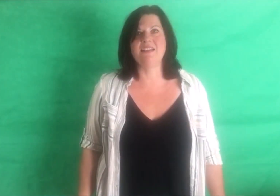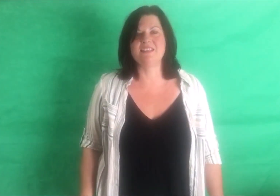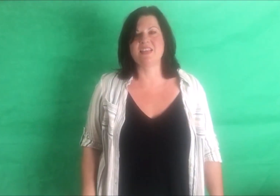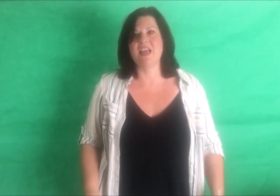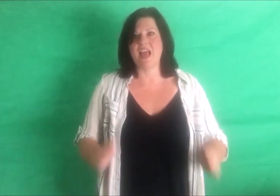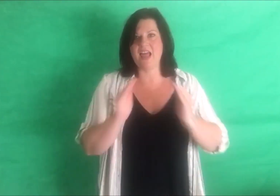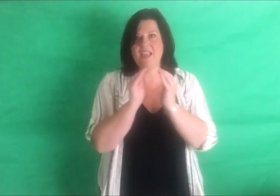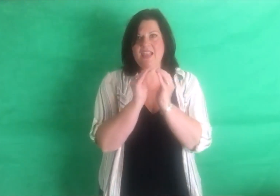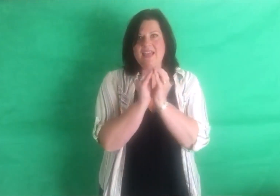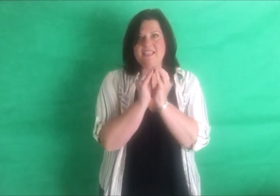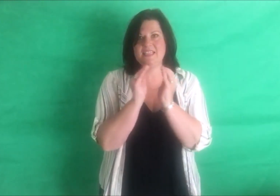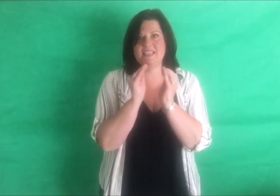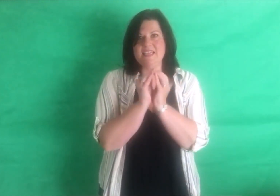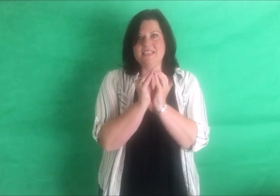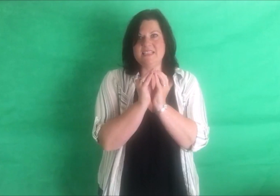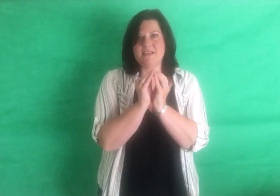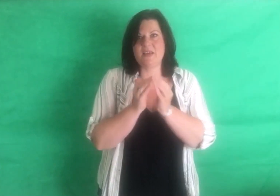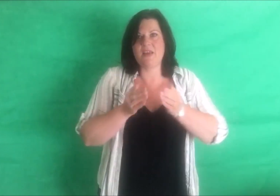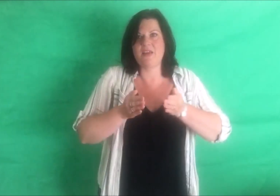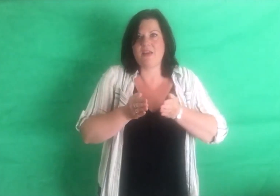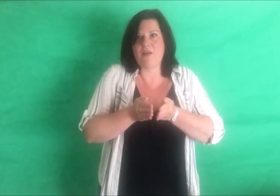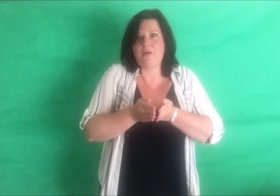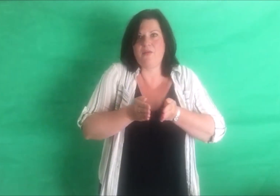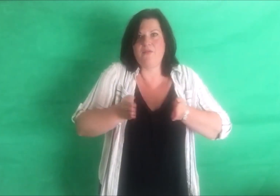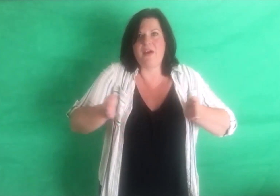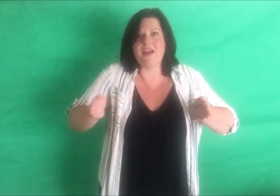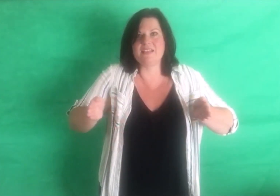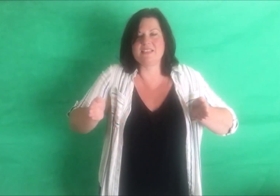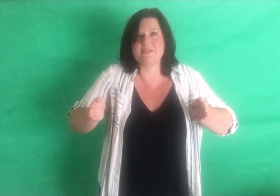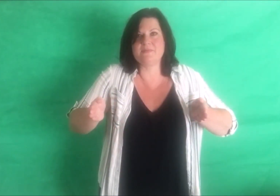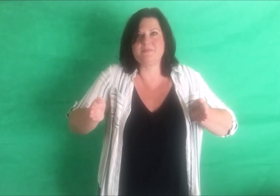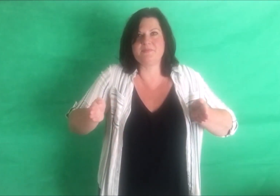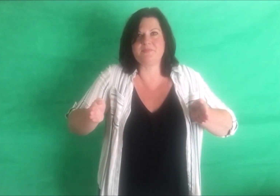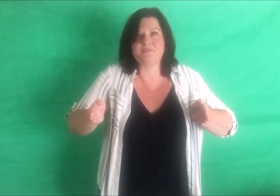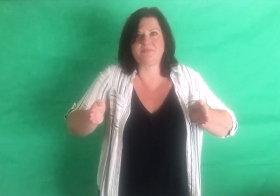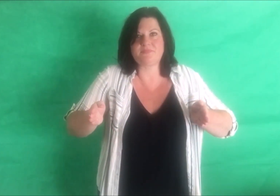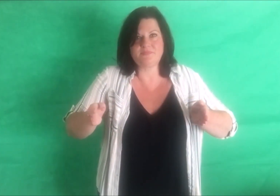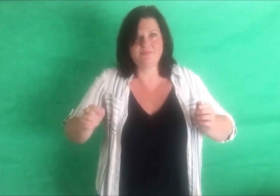and lettuces fat.